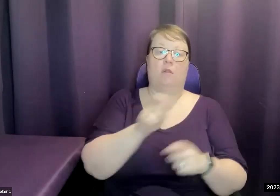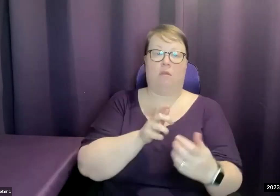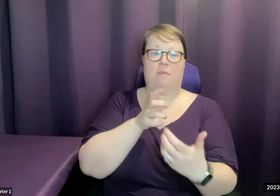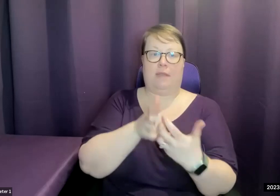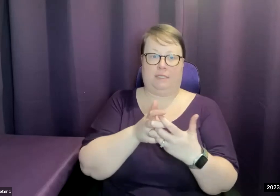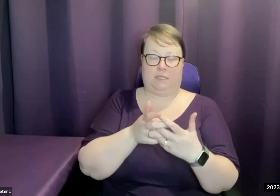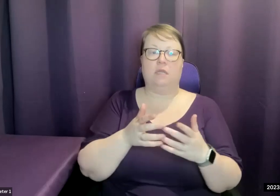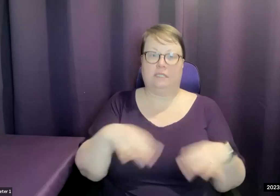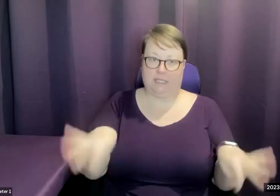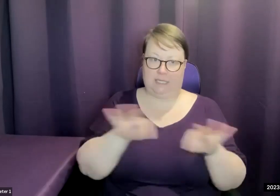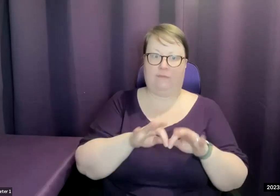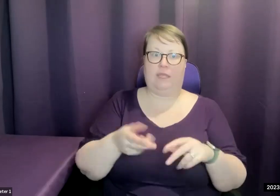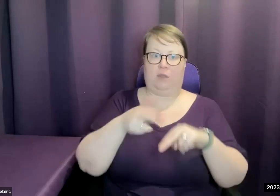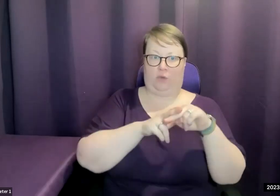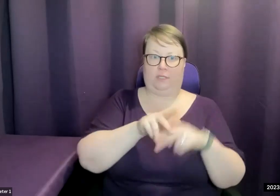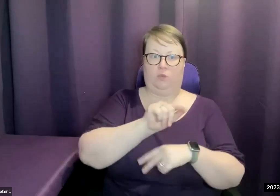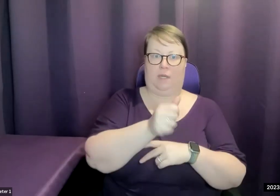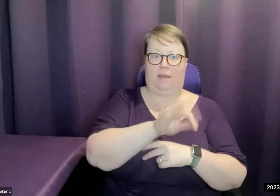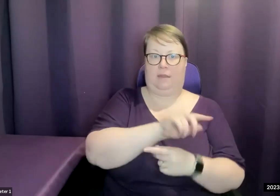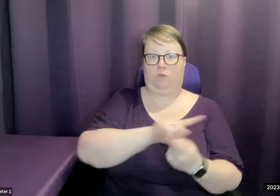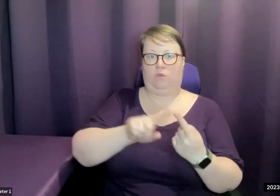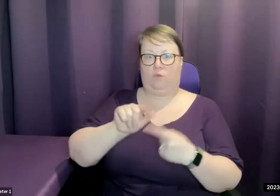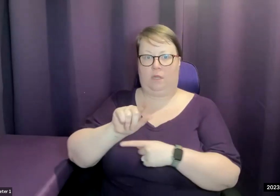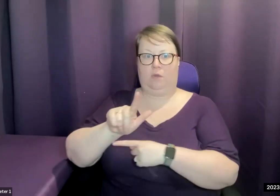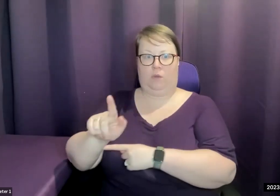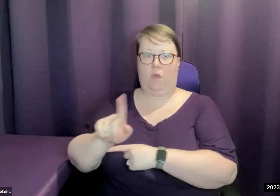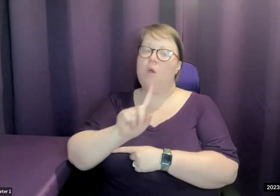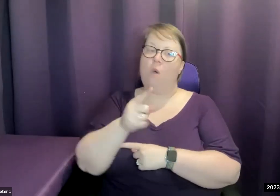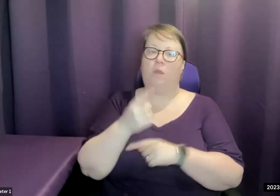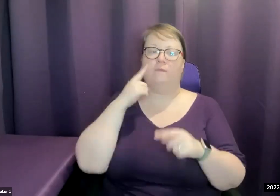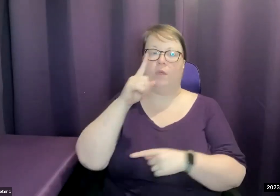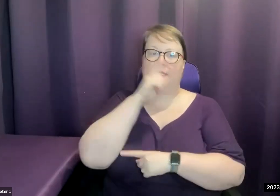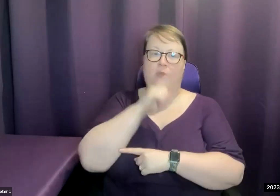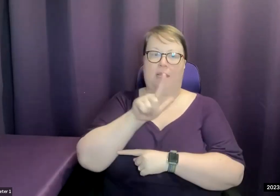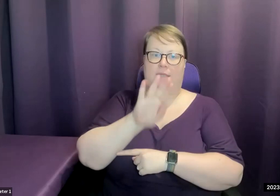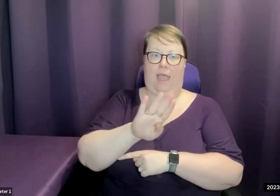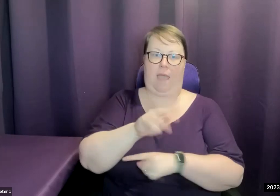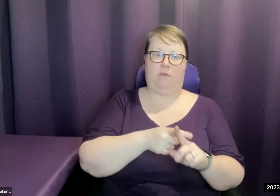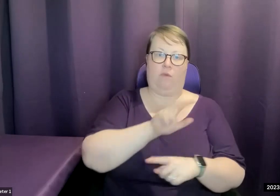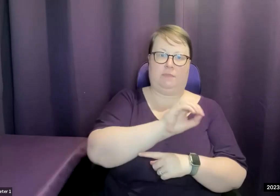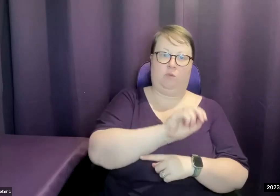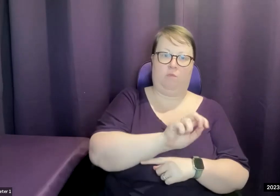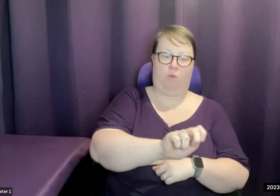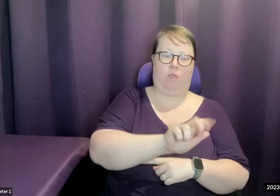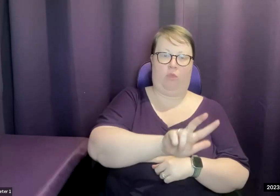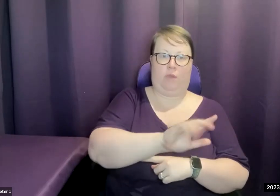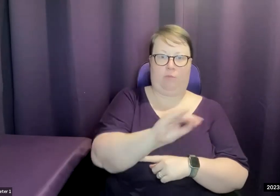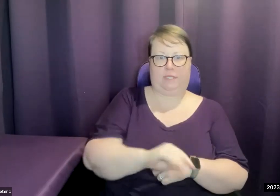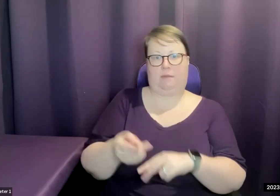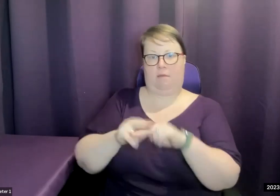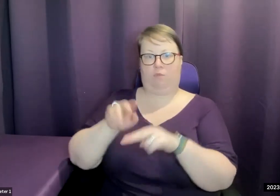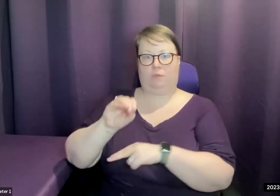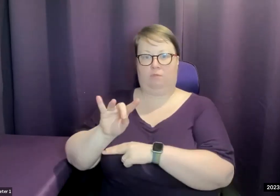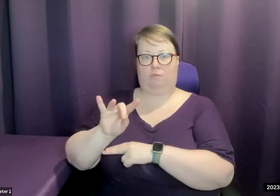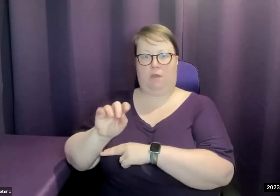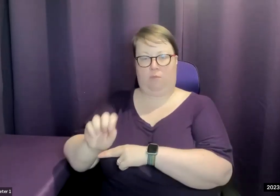from 2019 to 2021 were observed only for simulation lab, going from 0.3% to 0.8%, and requests for